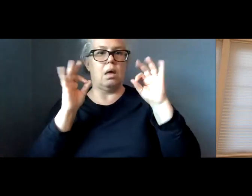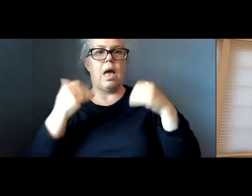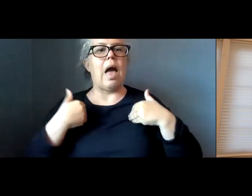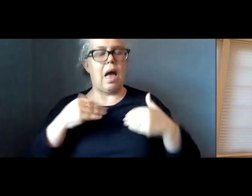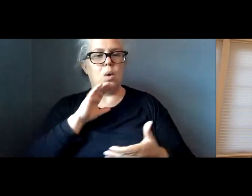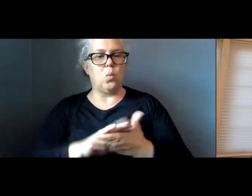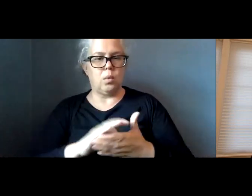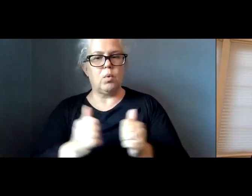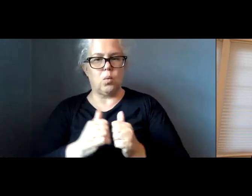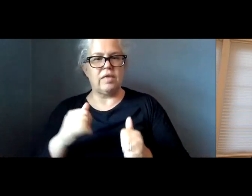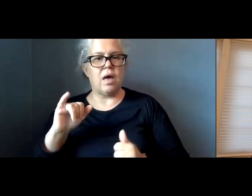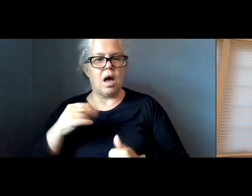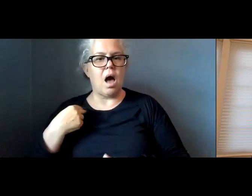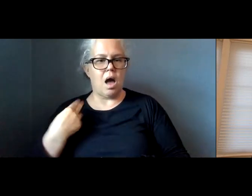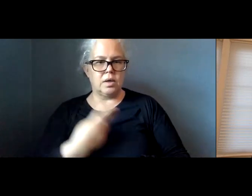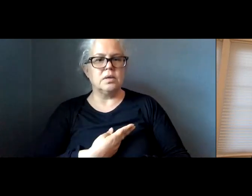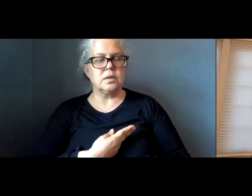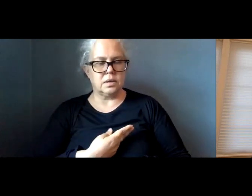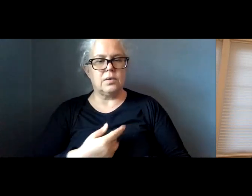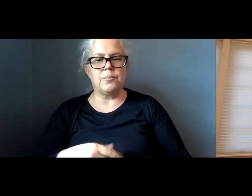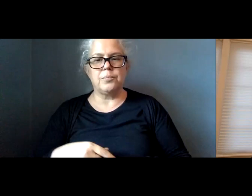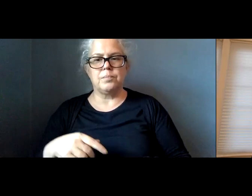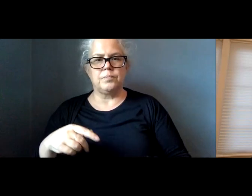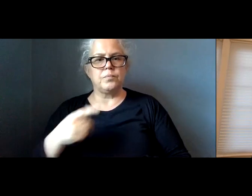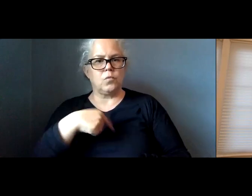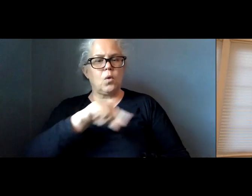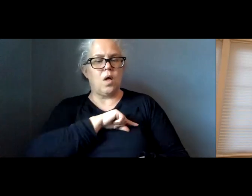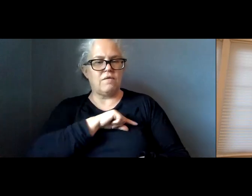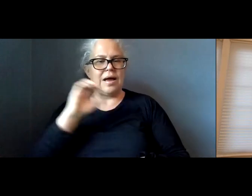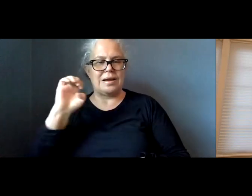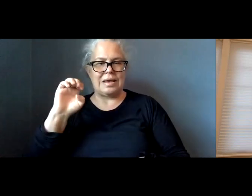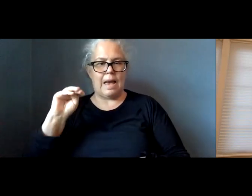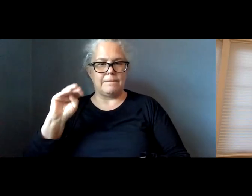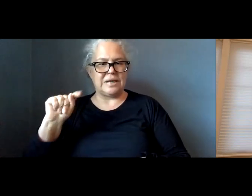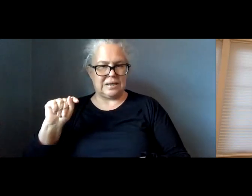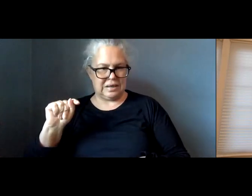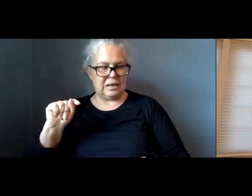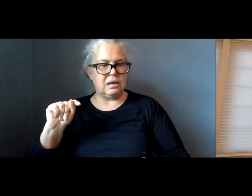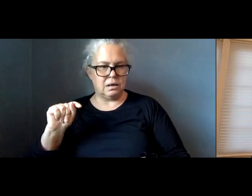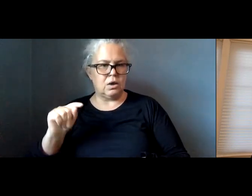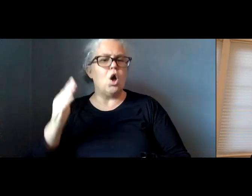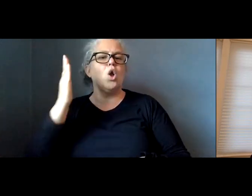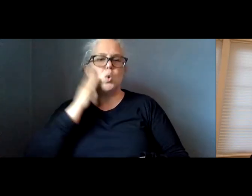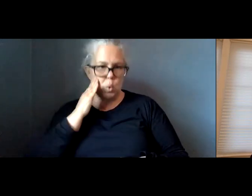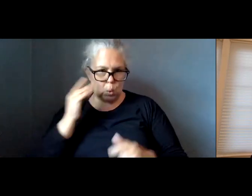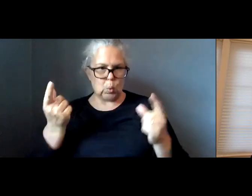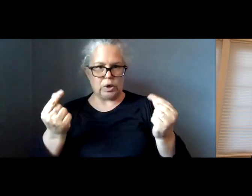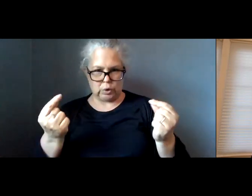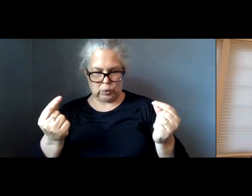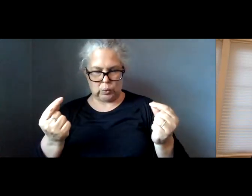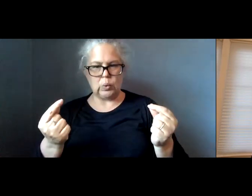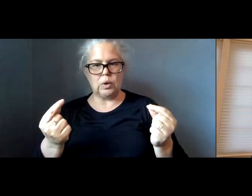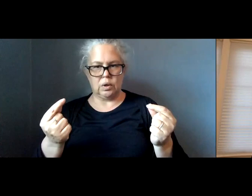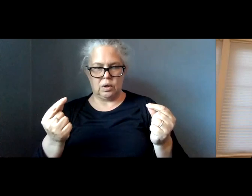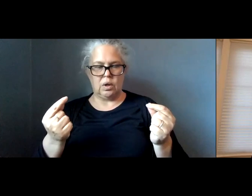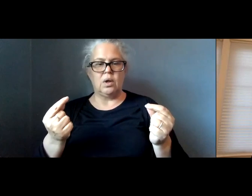us, Dee Dee Pardo, who was a qualified EMT person, and she knew what to do. And she immediately